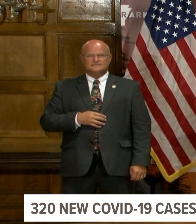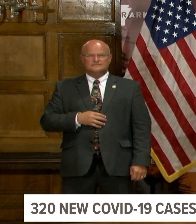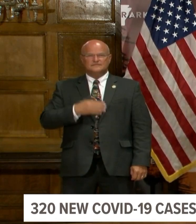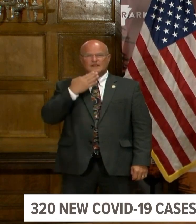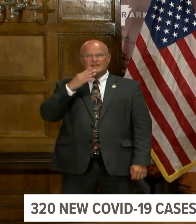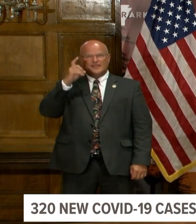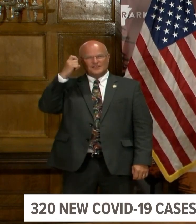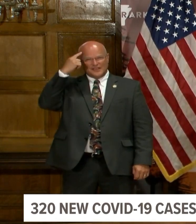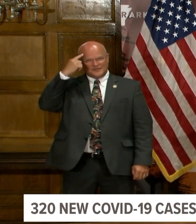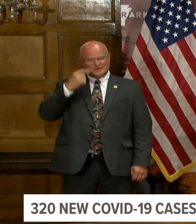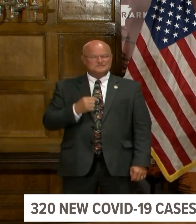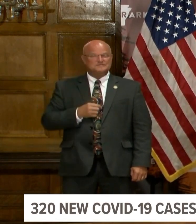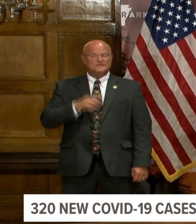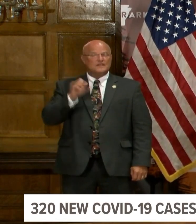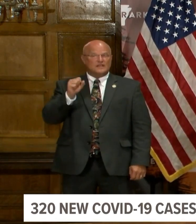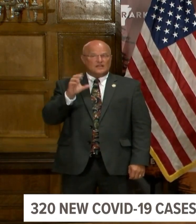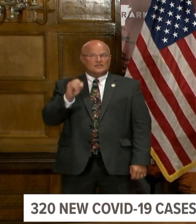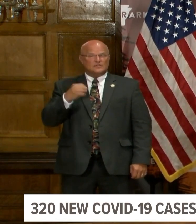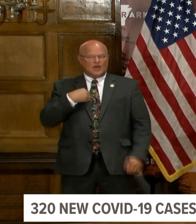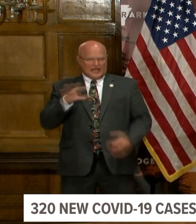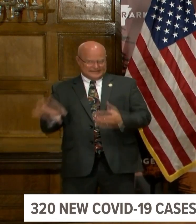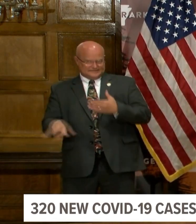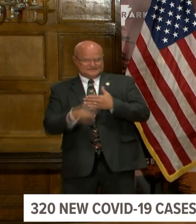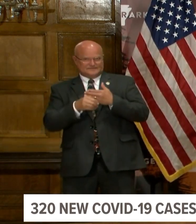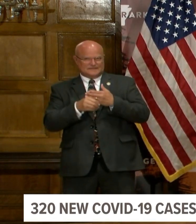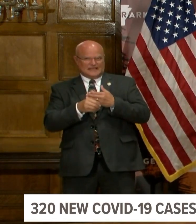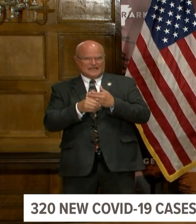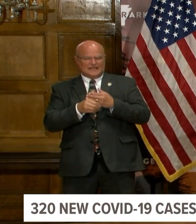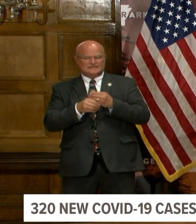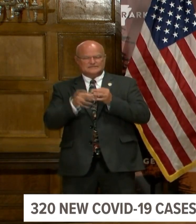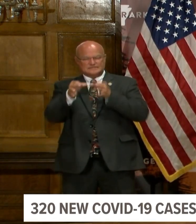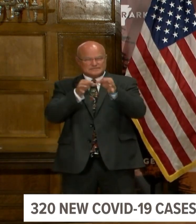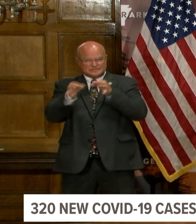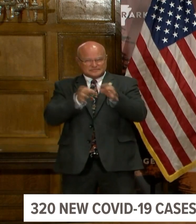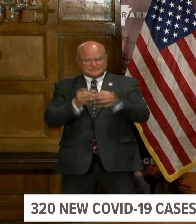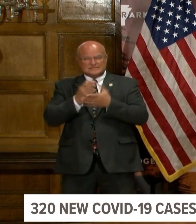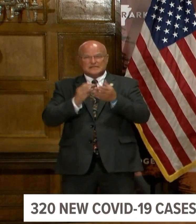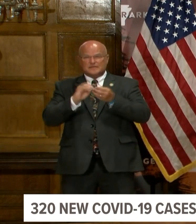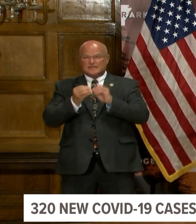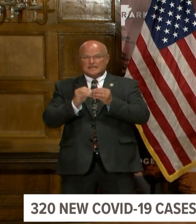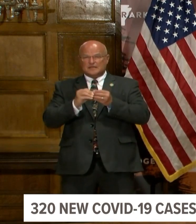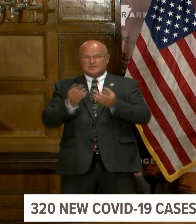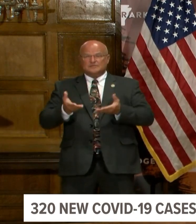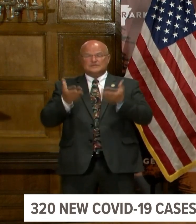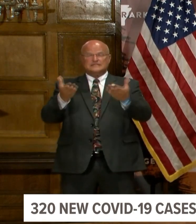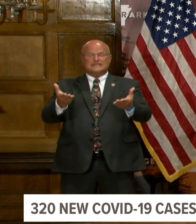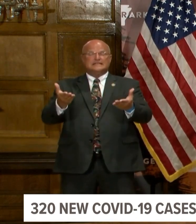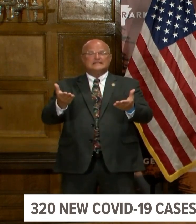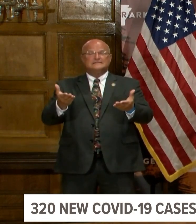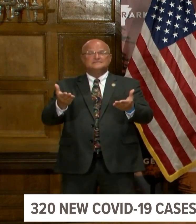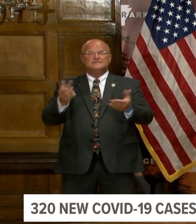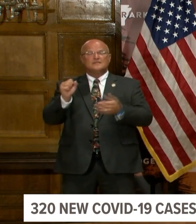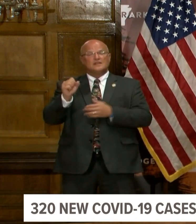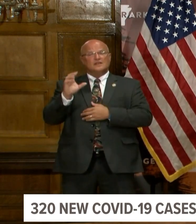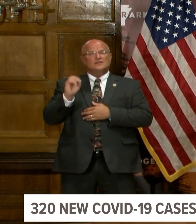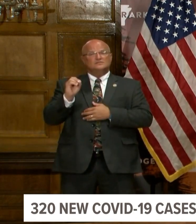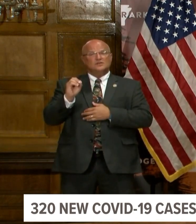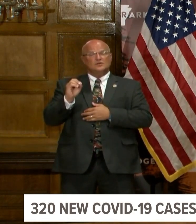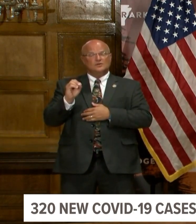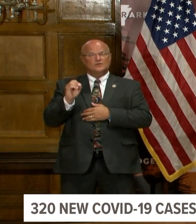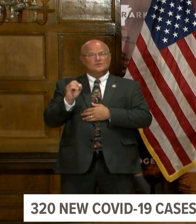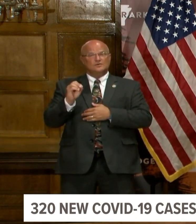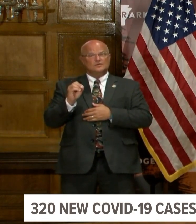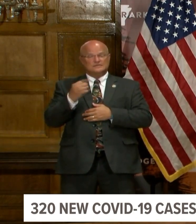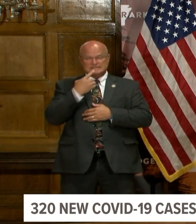Thank you, Governor. So I'll add a little bit of a fine point to some of the numbers that were presented by the Governor. So as